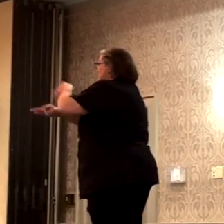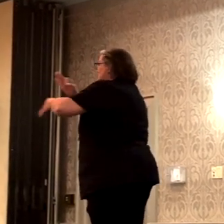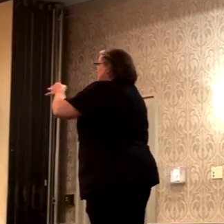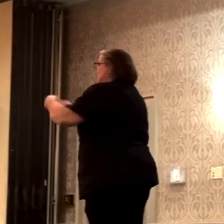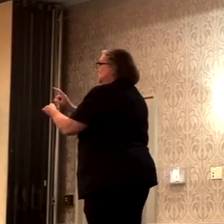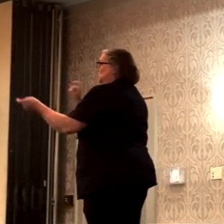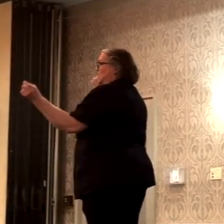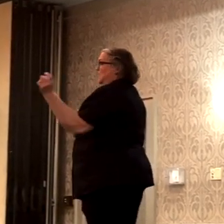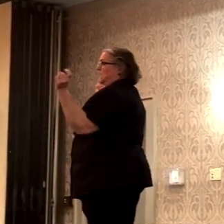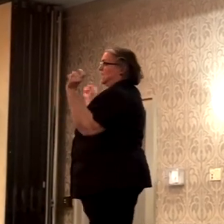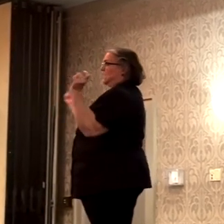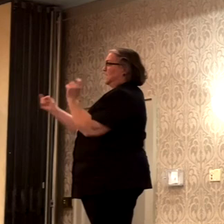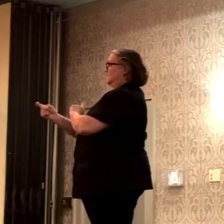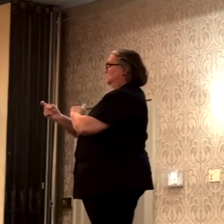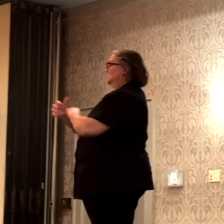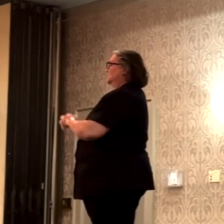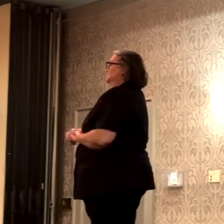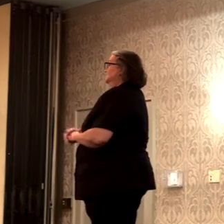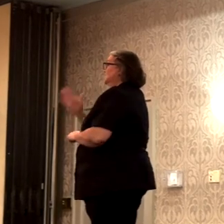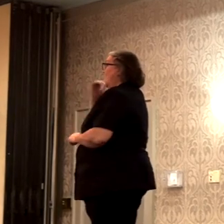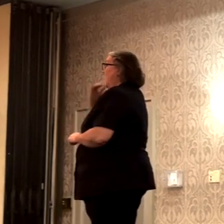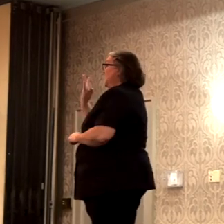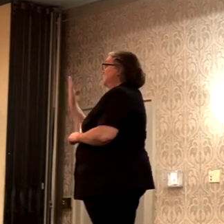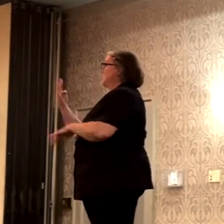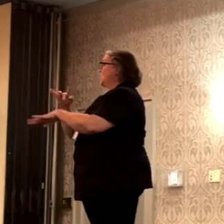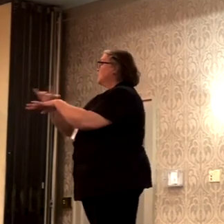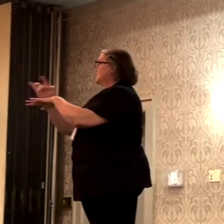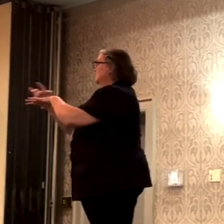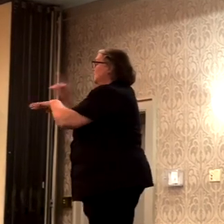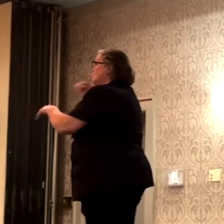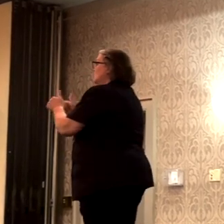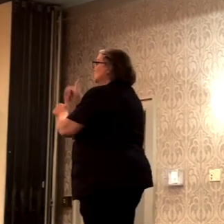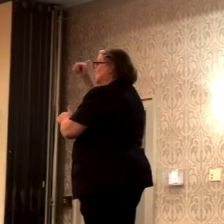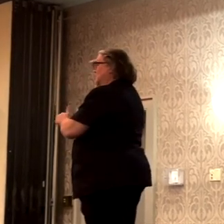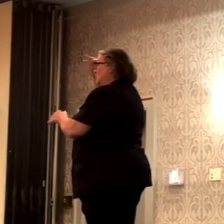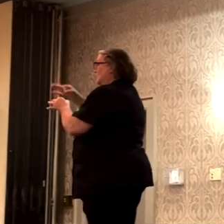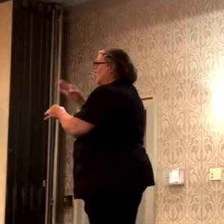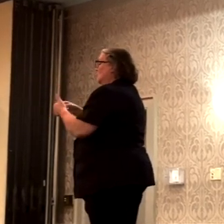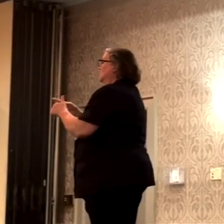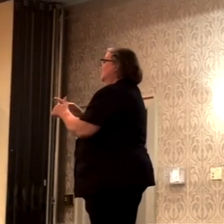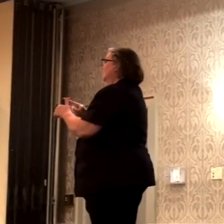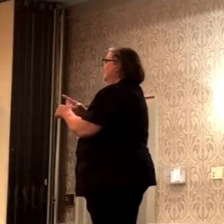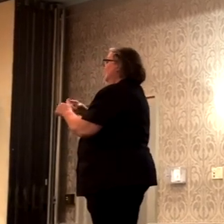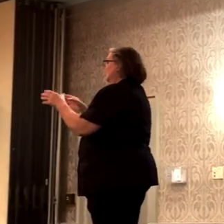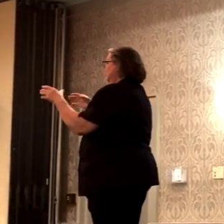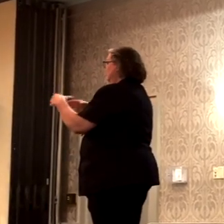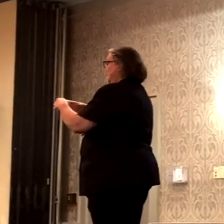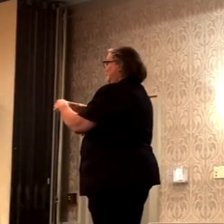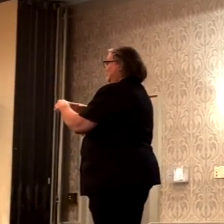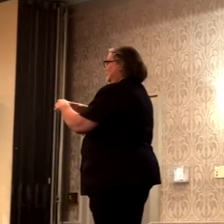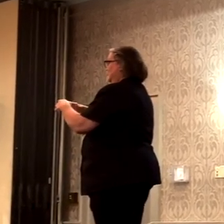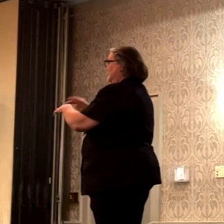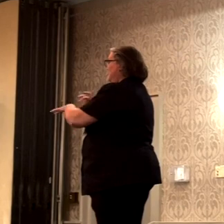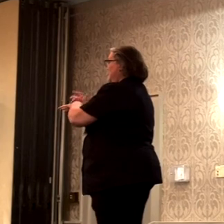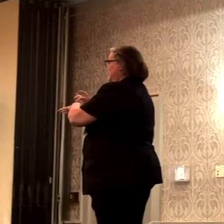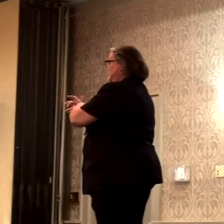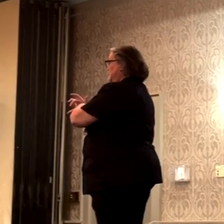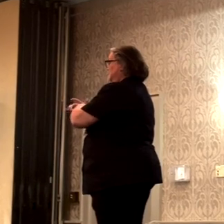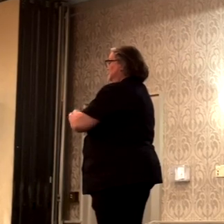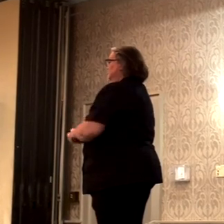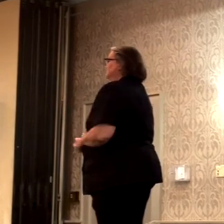transformed. There were 4 vacancies on the Superior Court for the first set of vacancies.